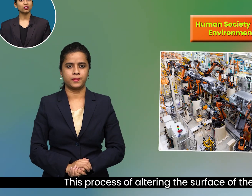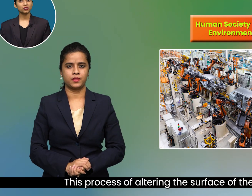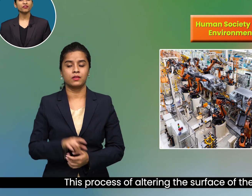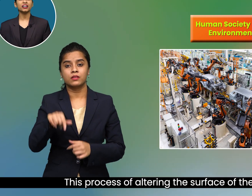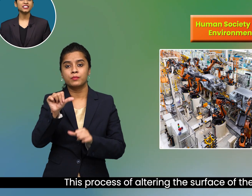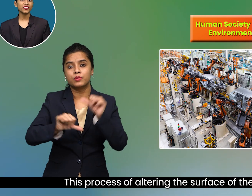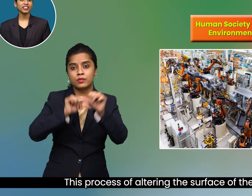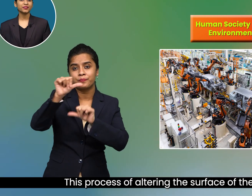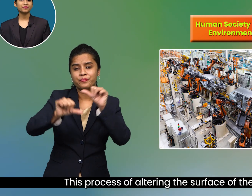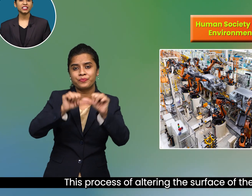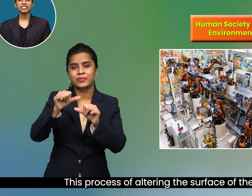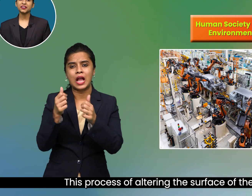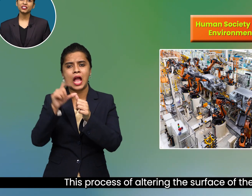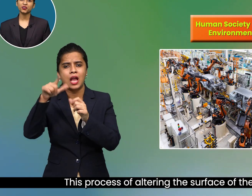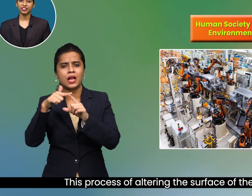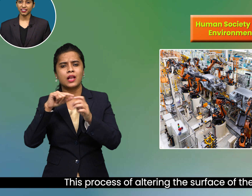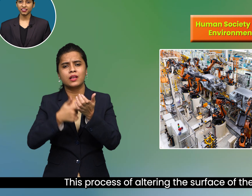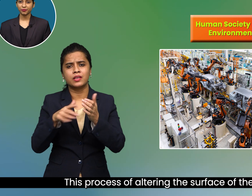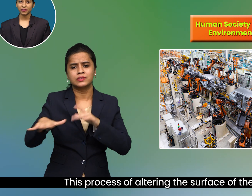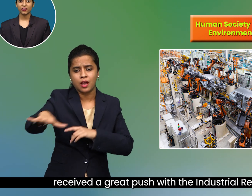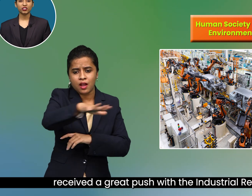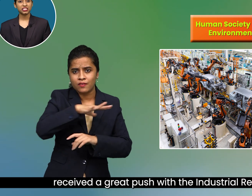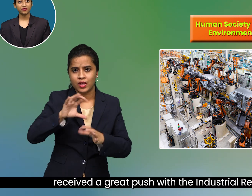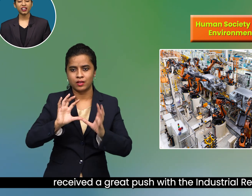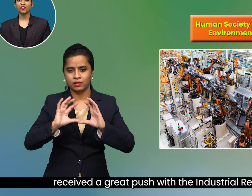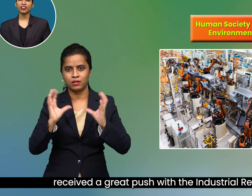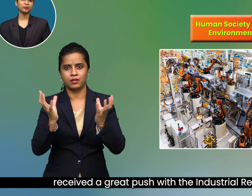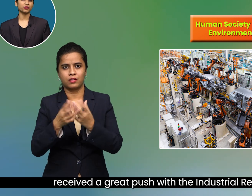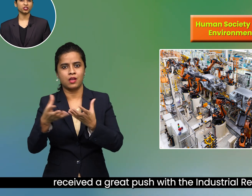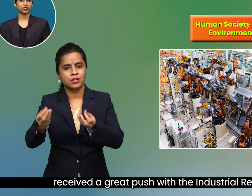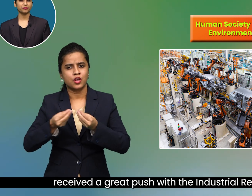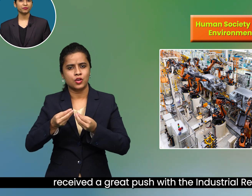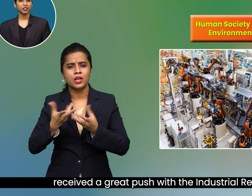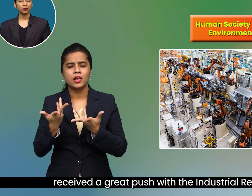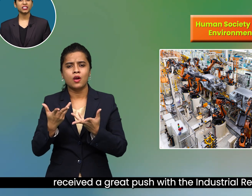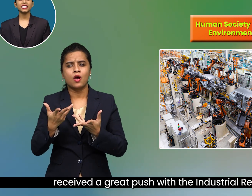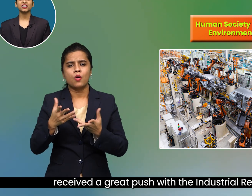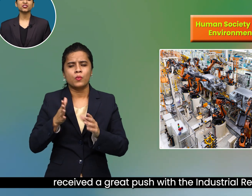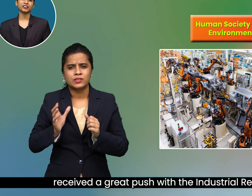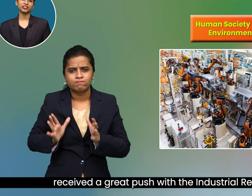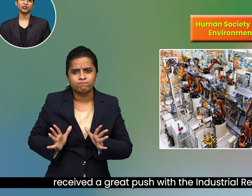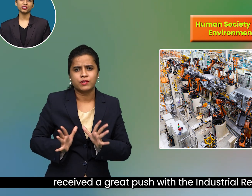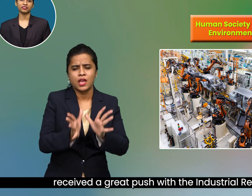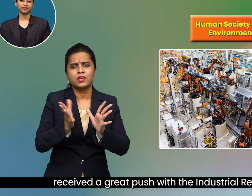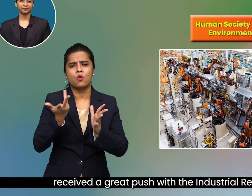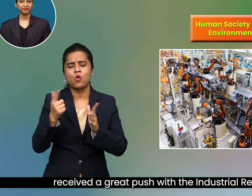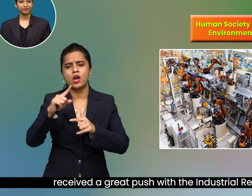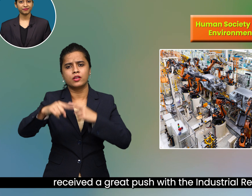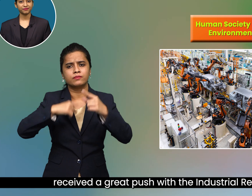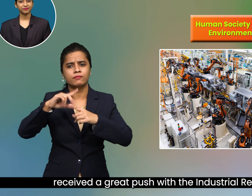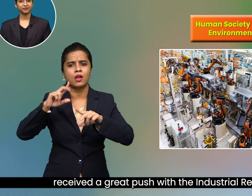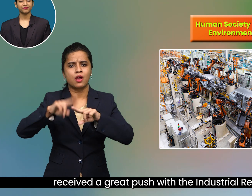This process of altering the surface of the Earth received a great push with the Industrial Revolution.